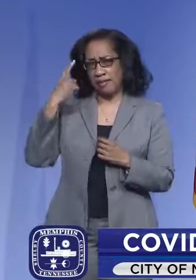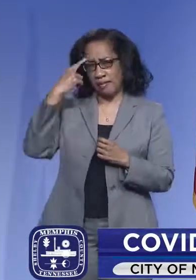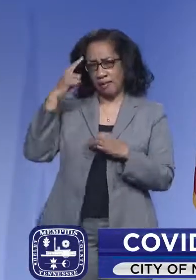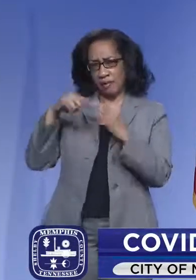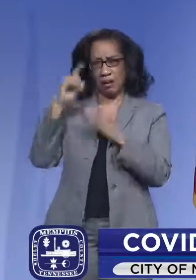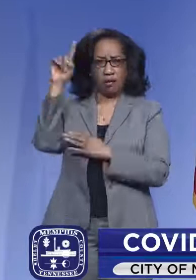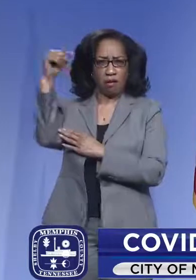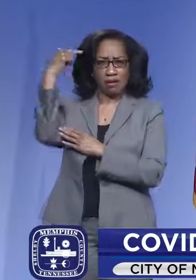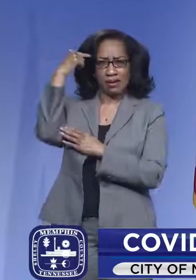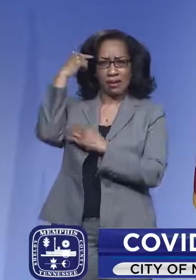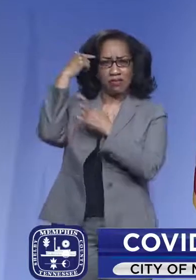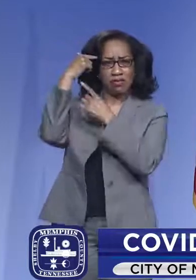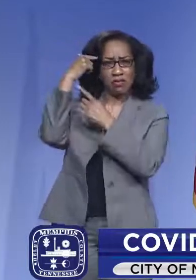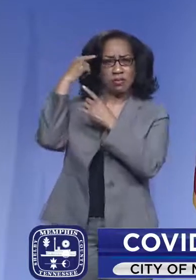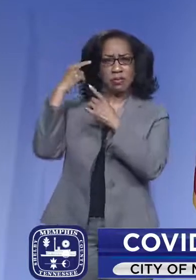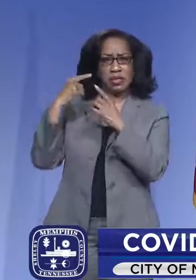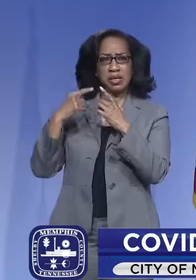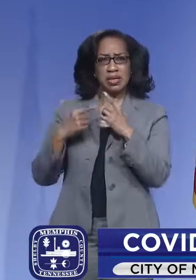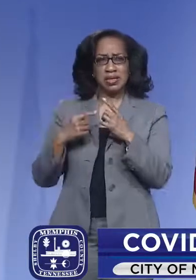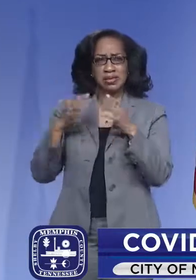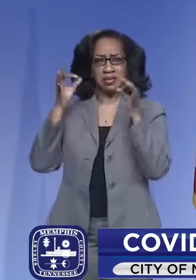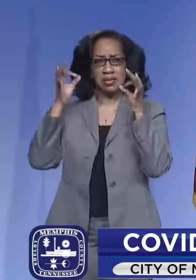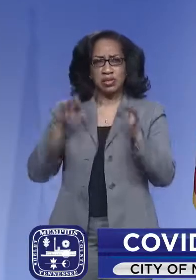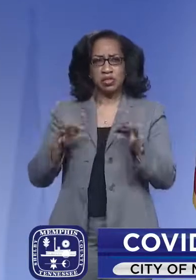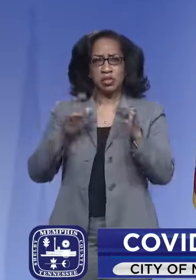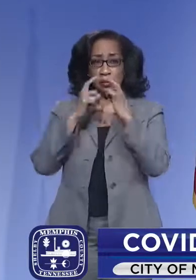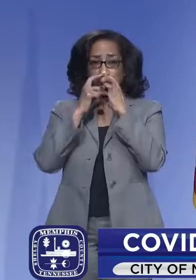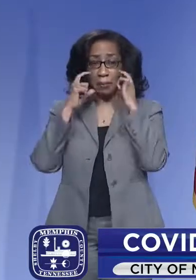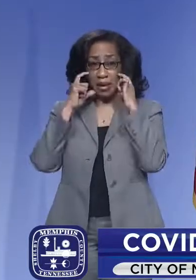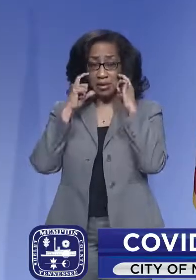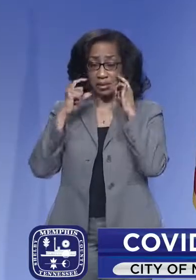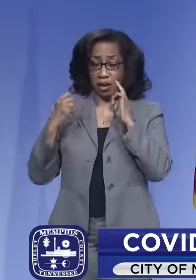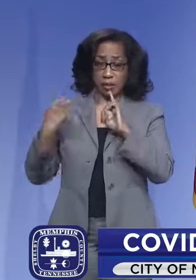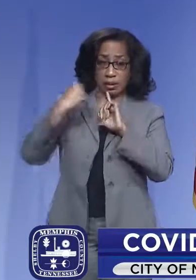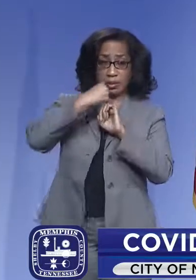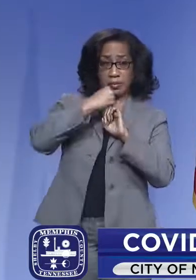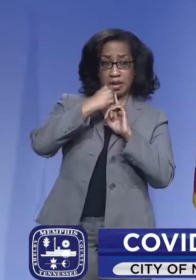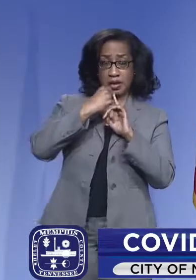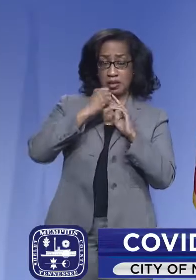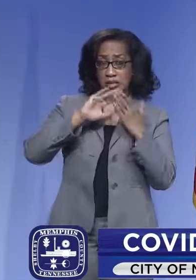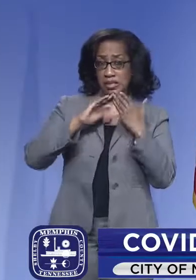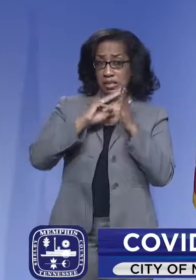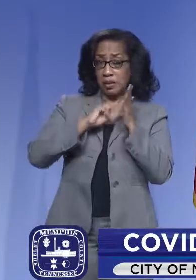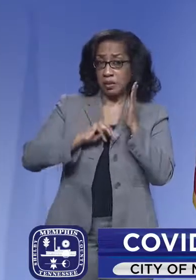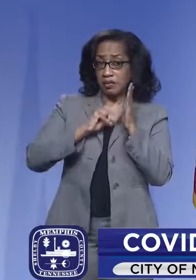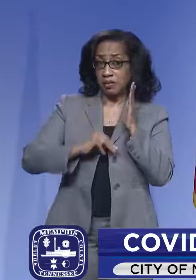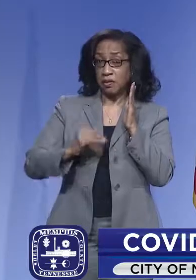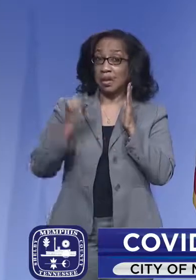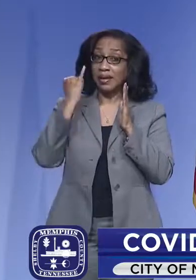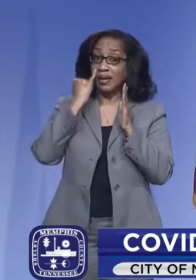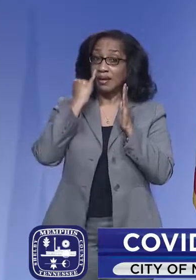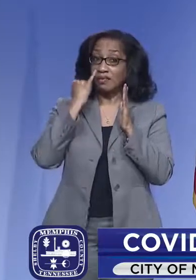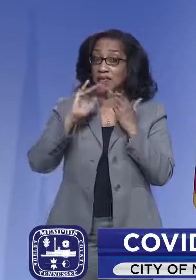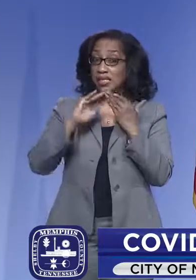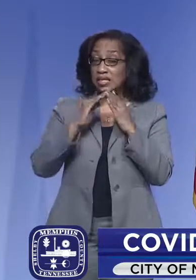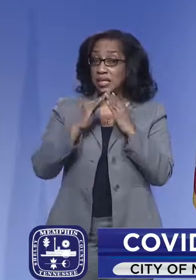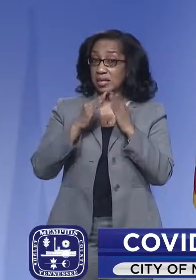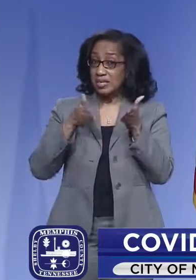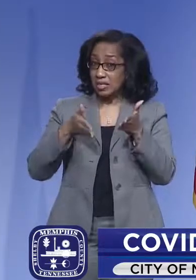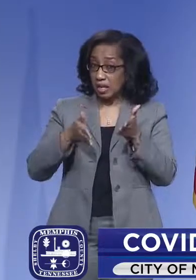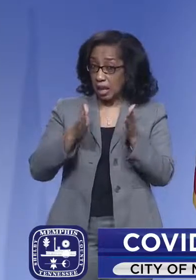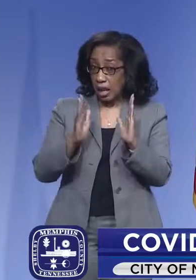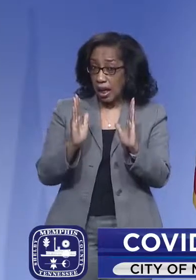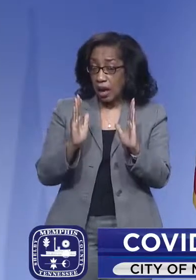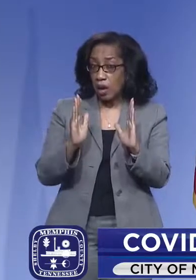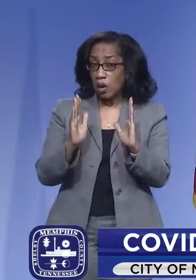would have on the mask ordinance in the city of Memphis, does that mean if the city is allowed to, the city